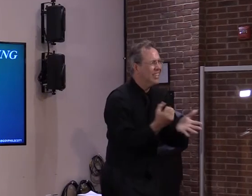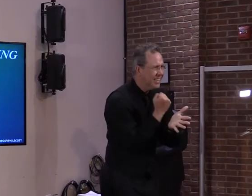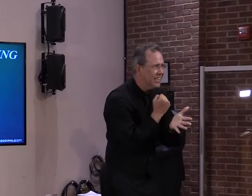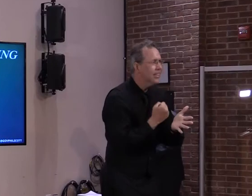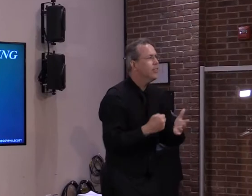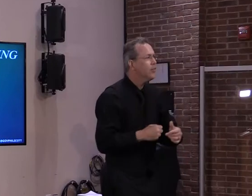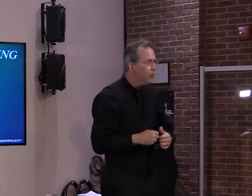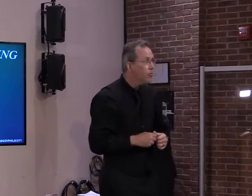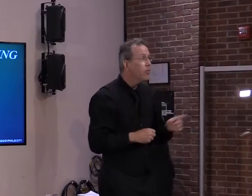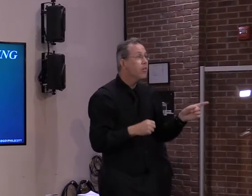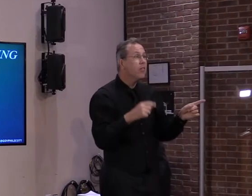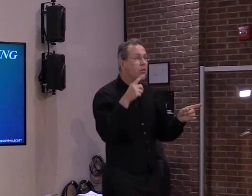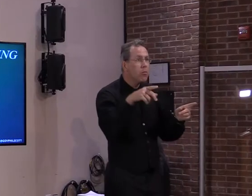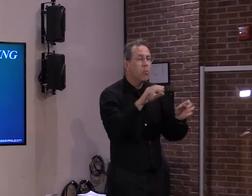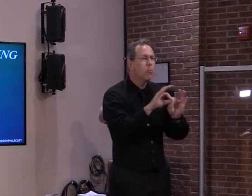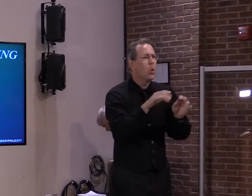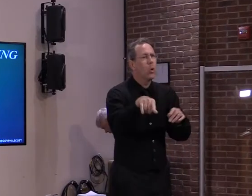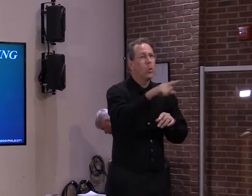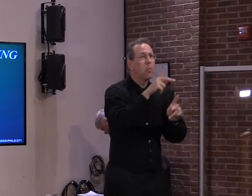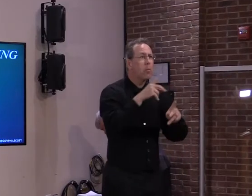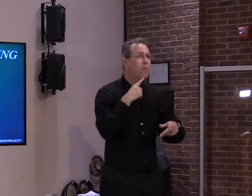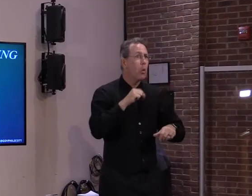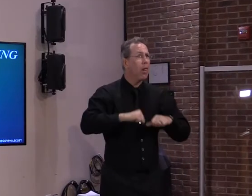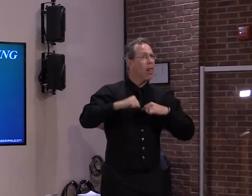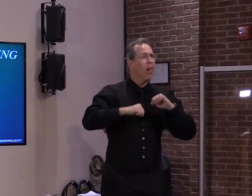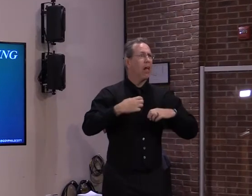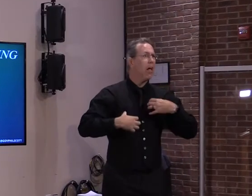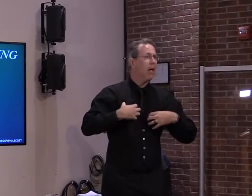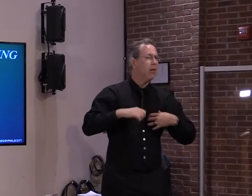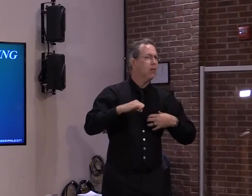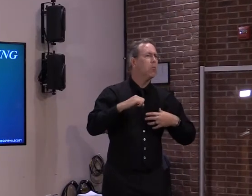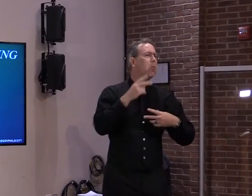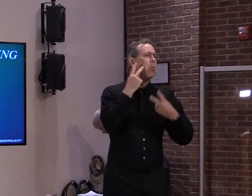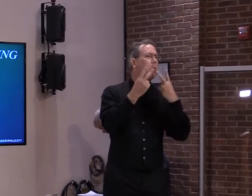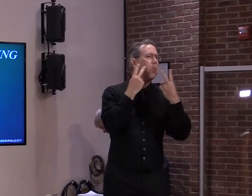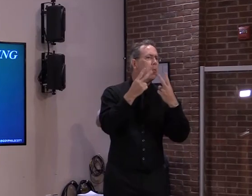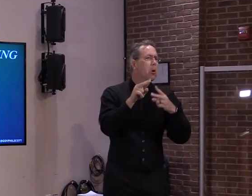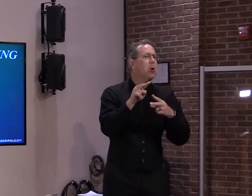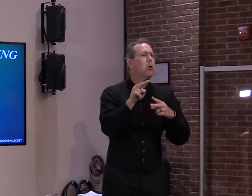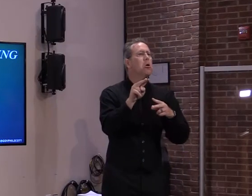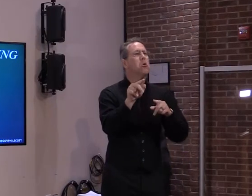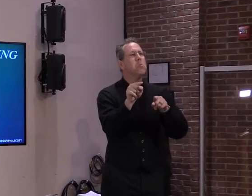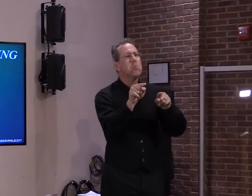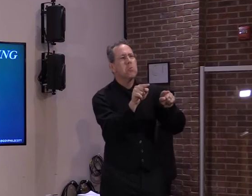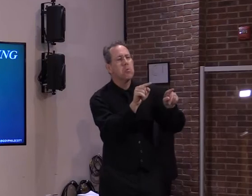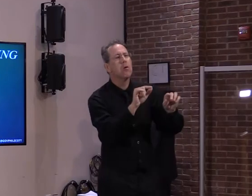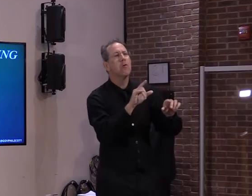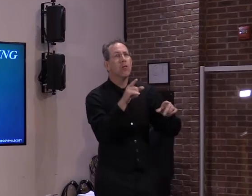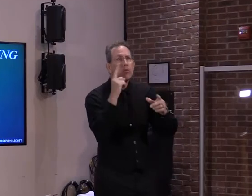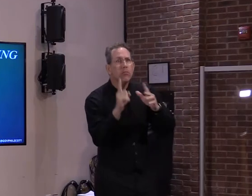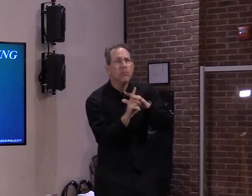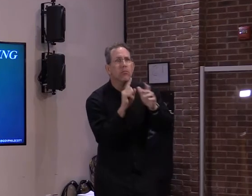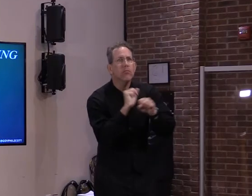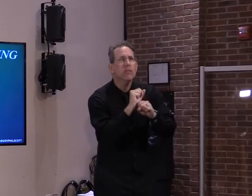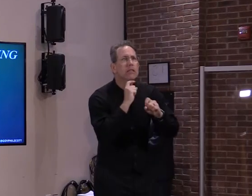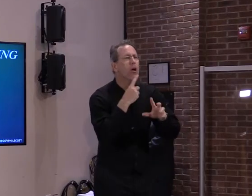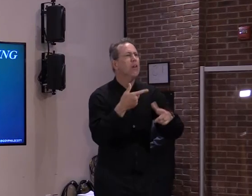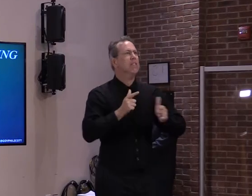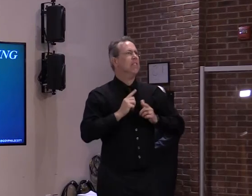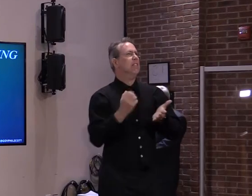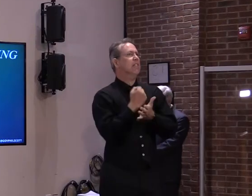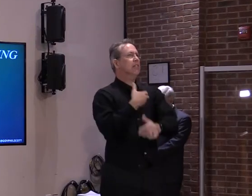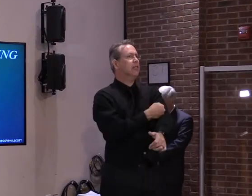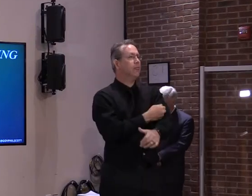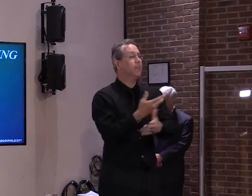bad. There are also people who are really, they get described by some as lazy, others as just